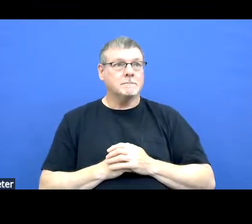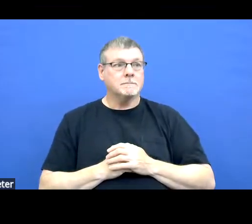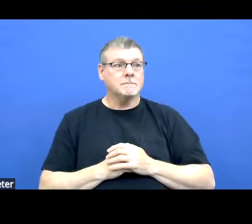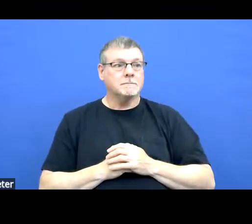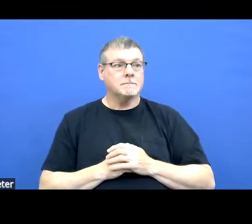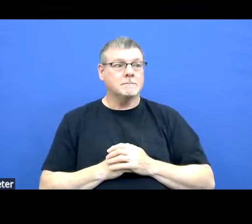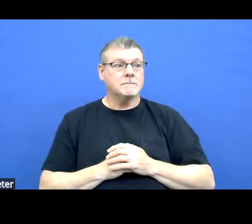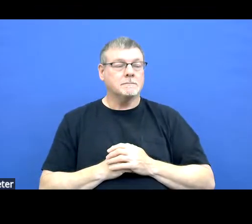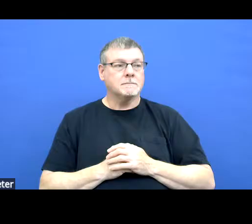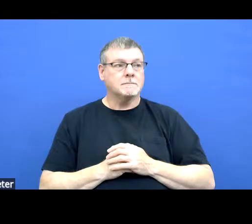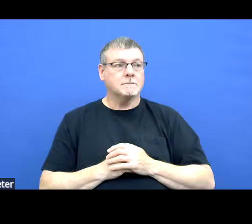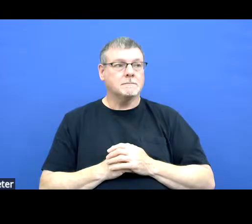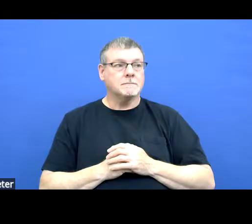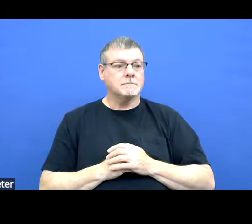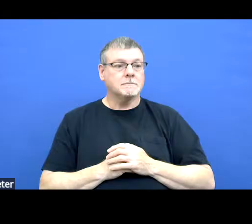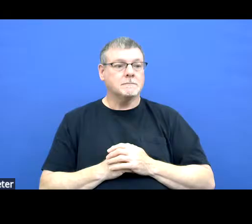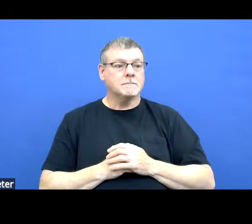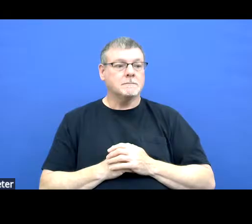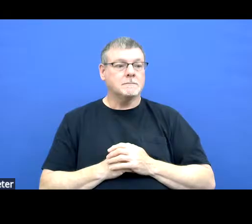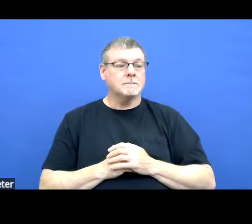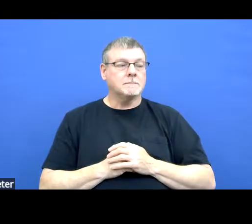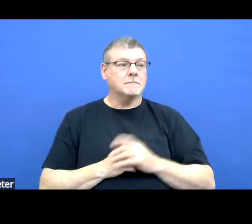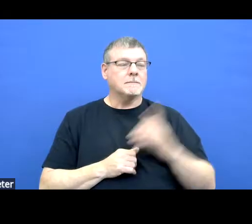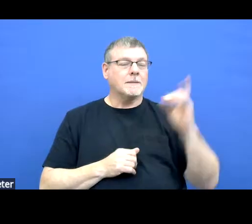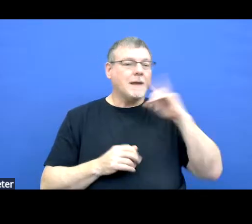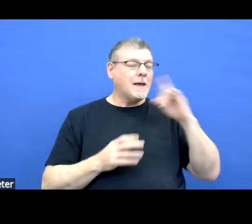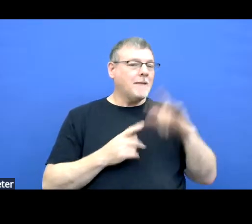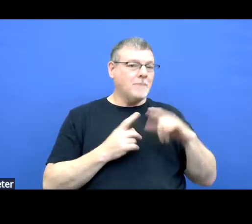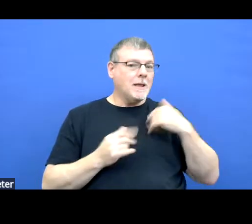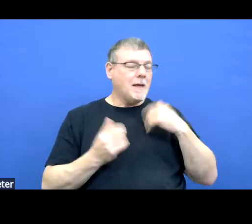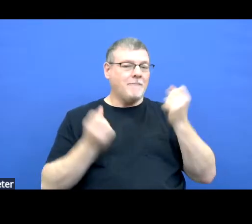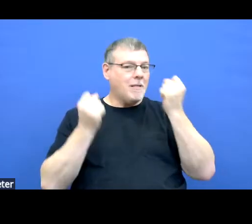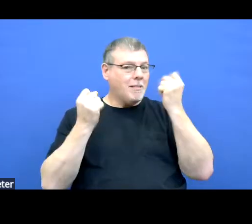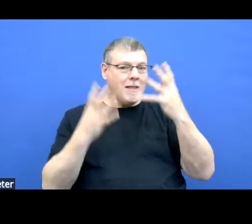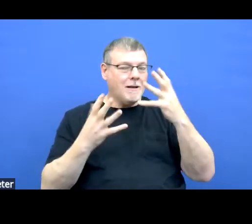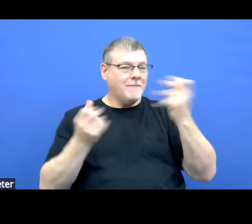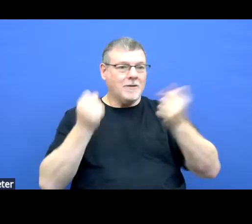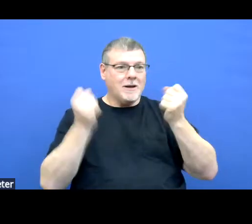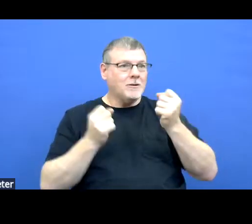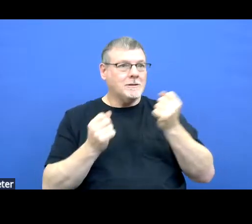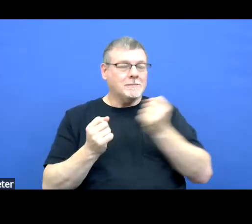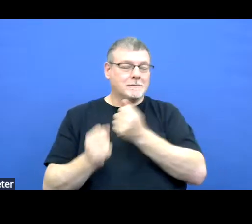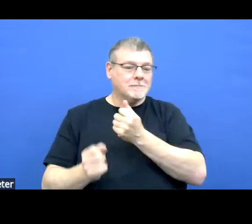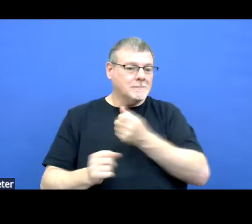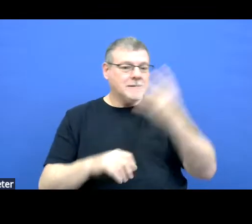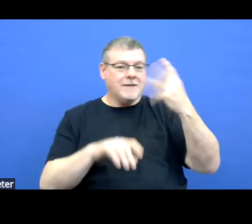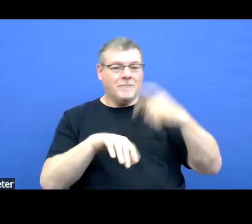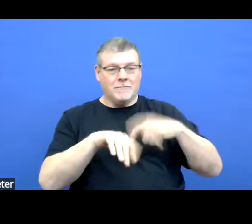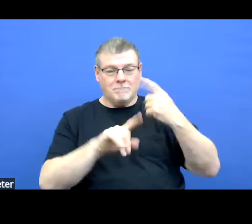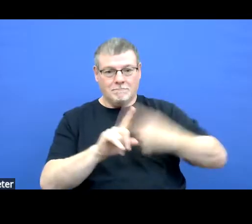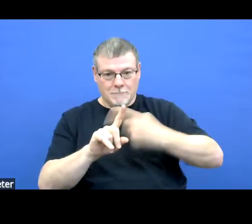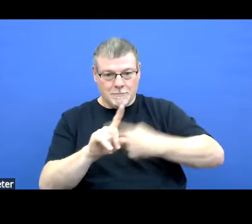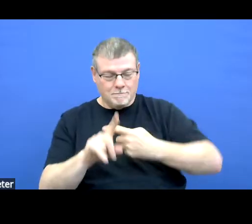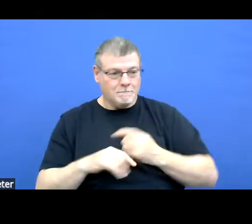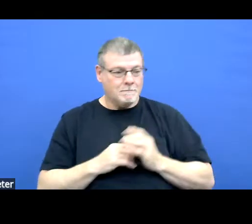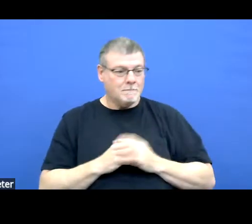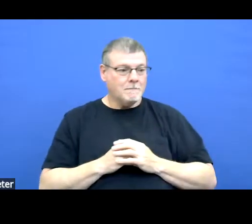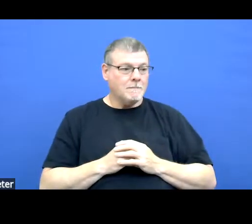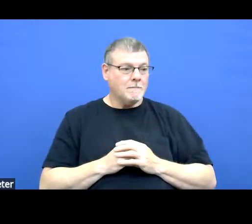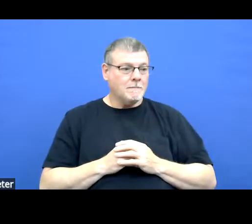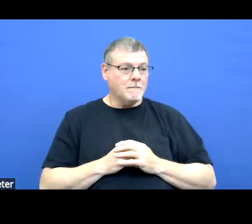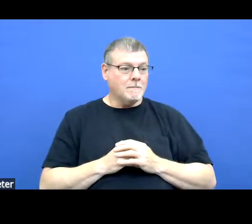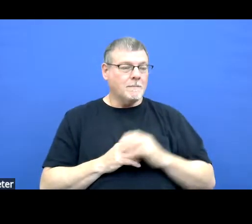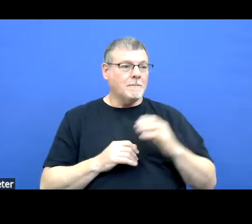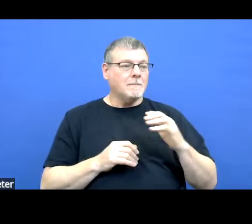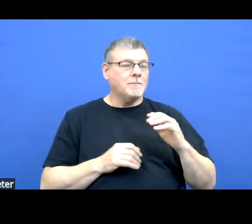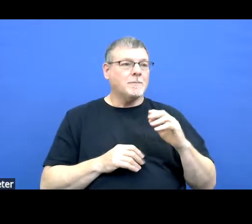about. So for my day job, I run a lot of cars, several times a month, and I use a car,